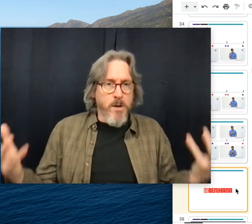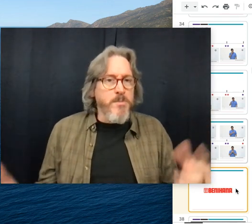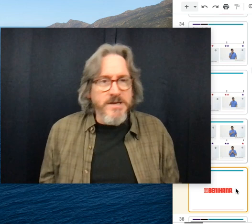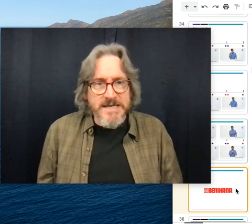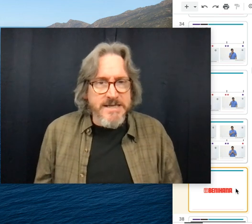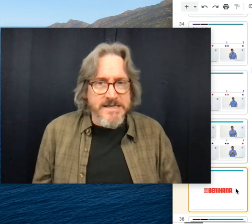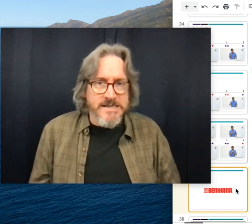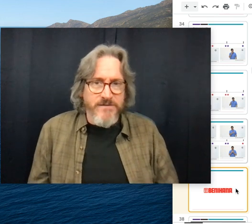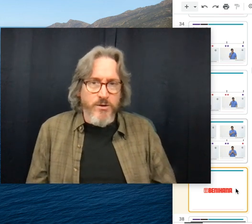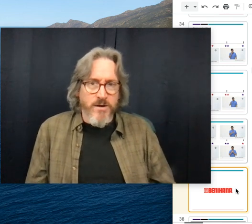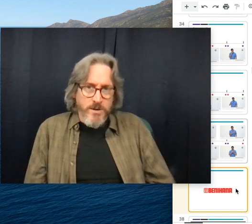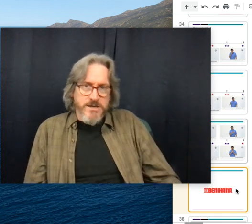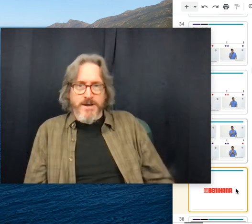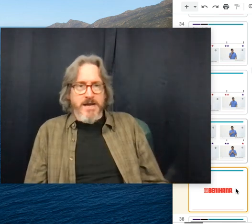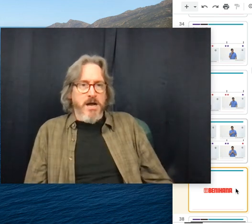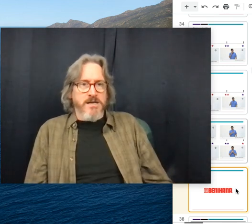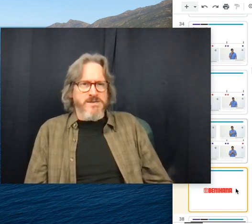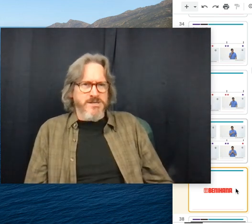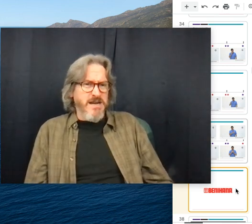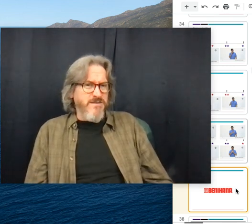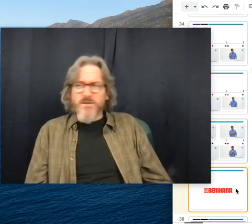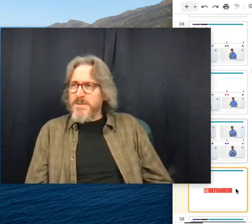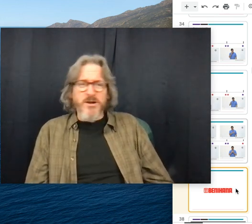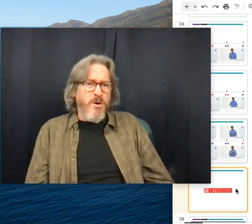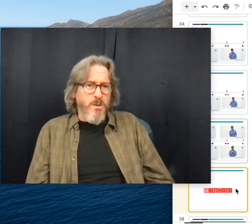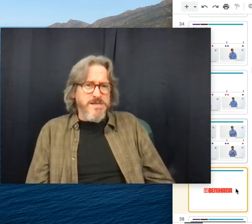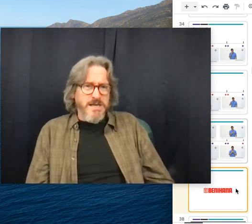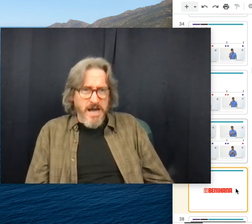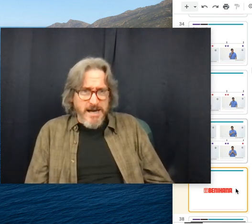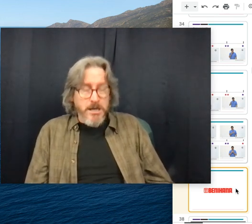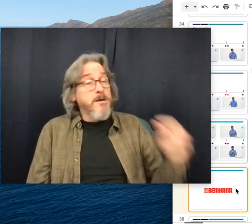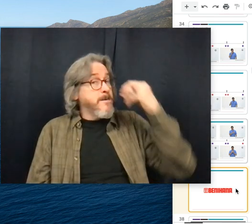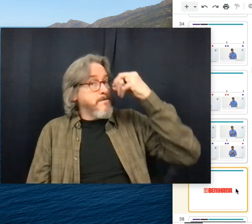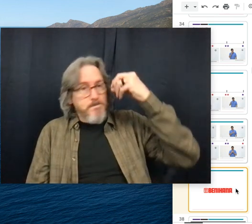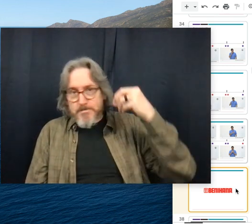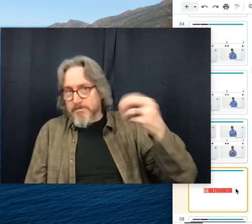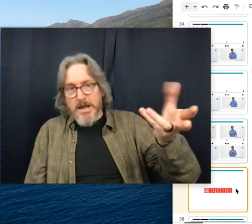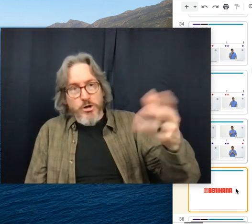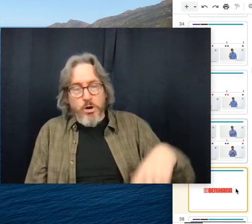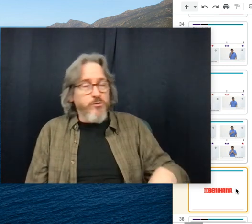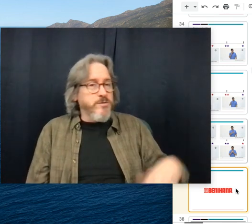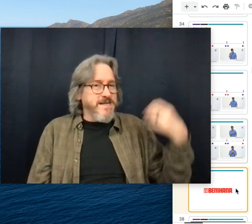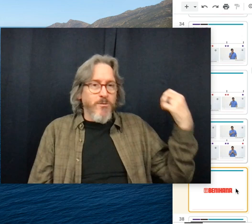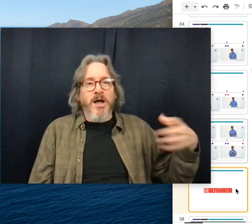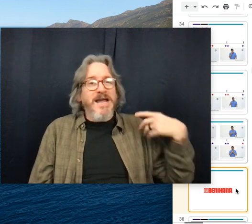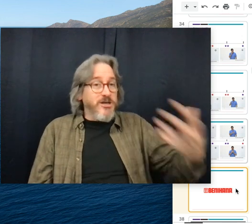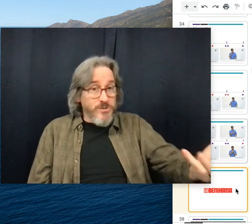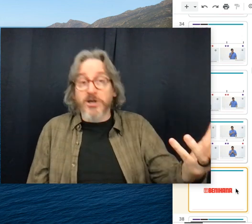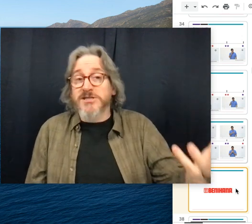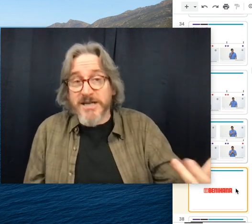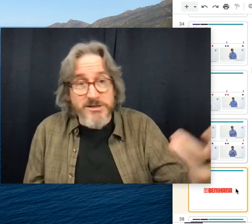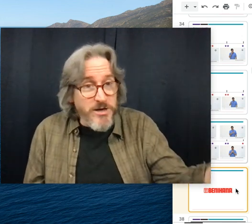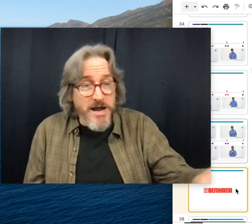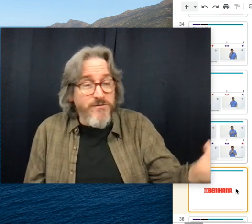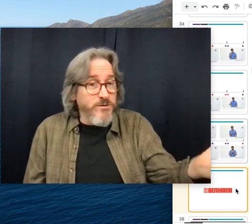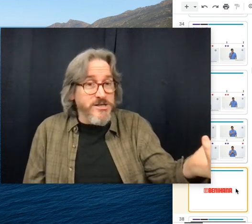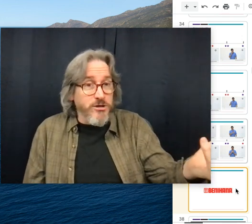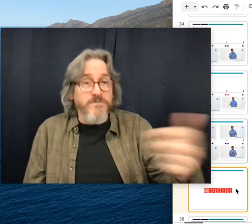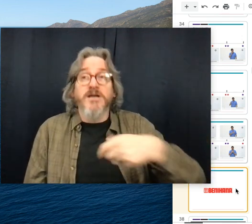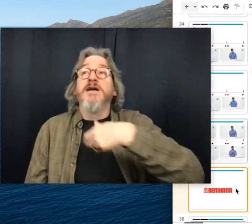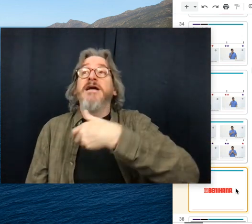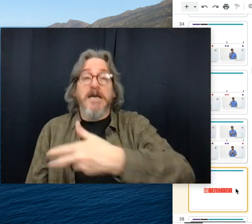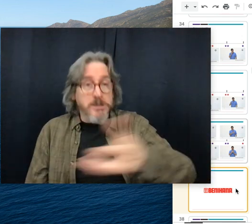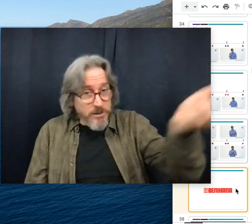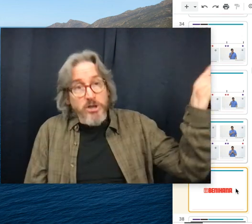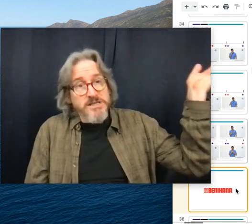You probably did this if you ever went to Benihana and someone said, I've never been to one. What was it like? And you go through saying, well, here's what it looks like. Here's what kind of food they